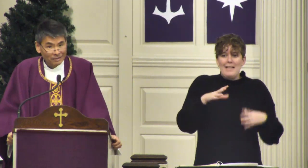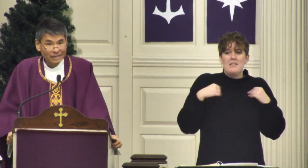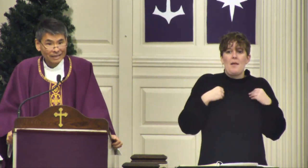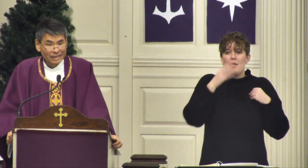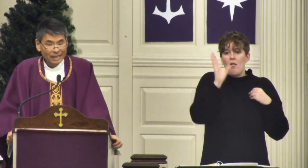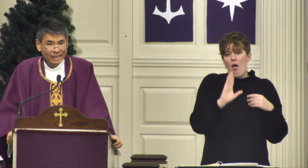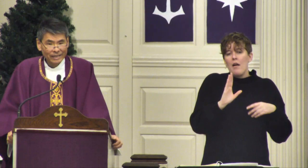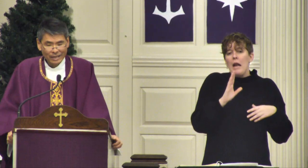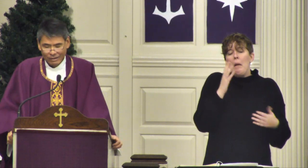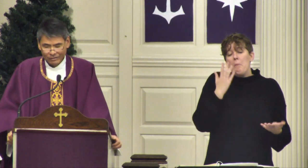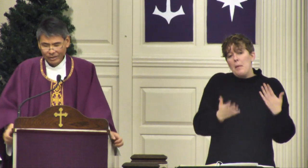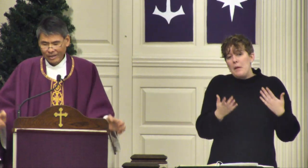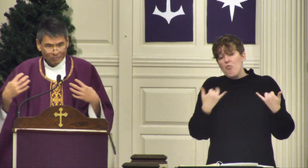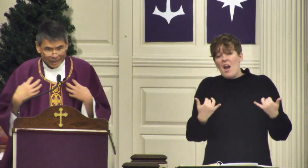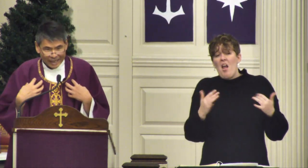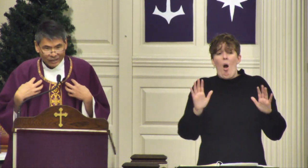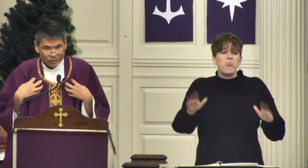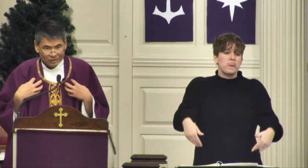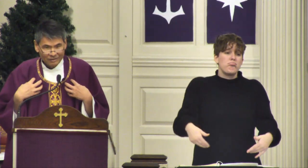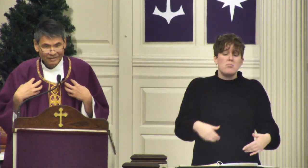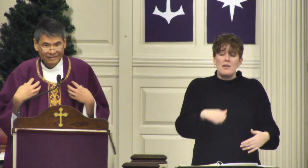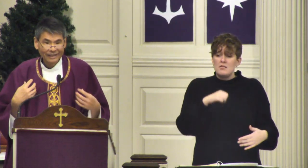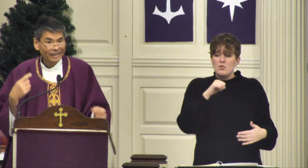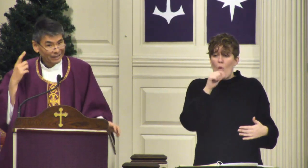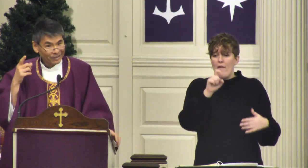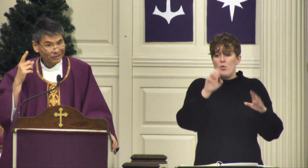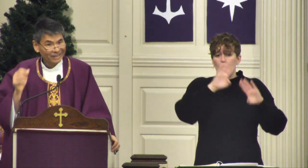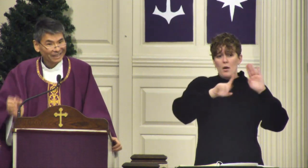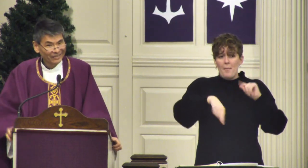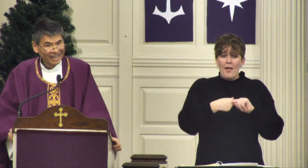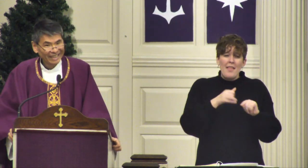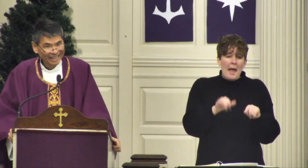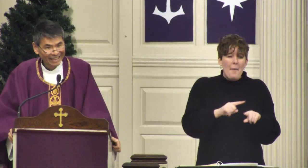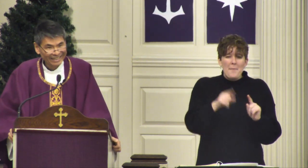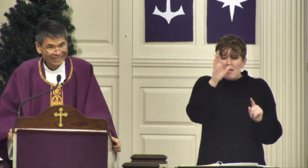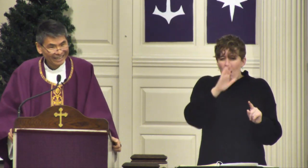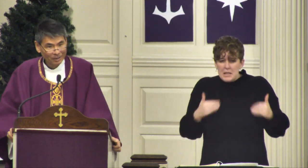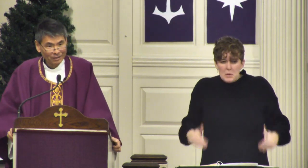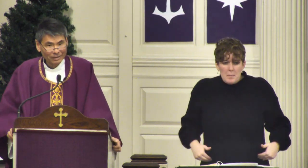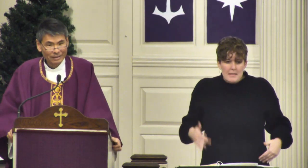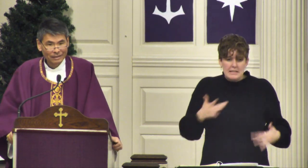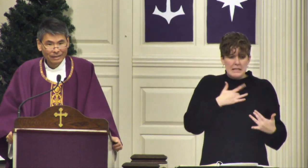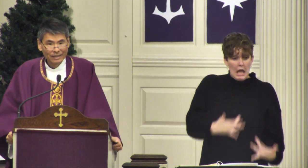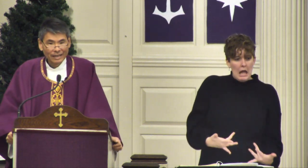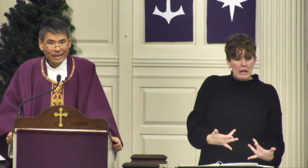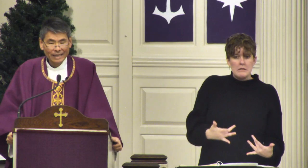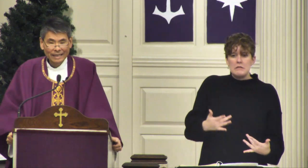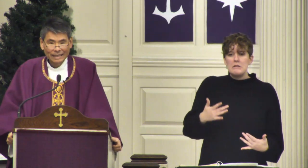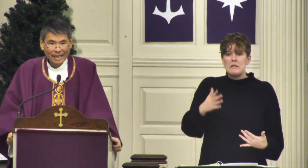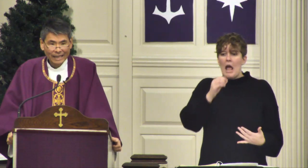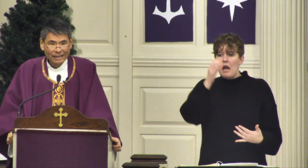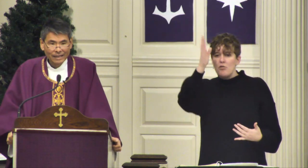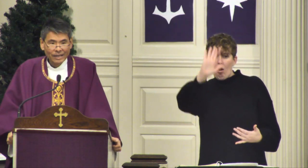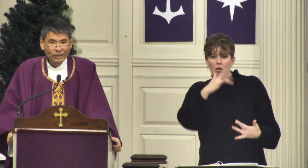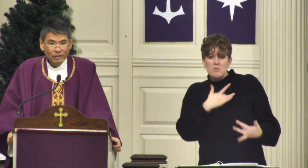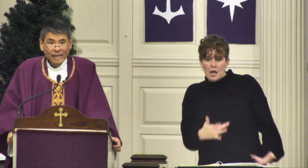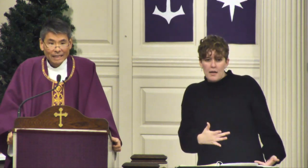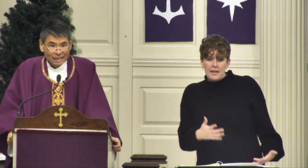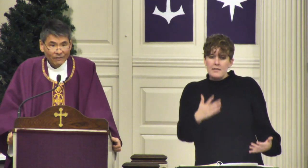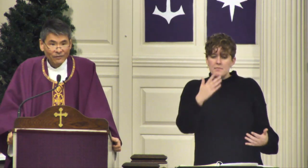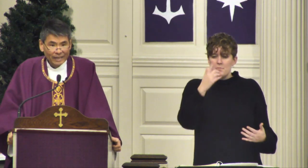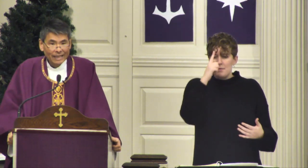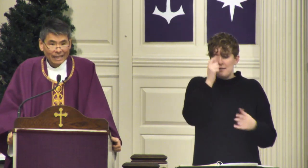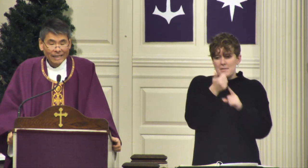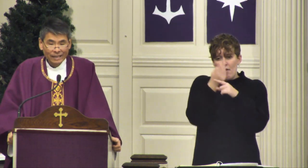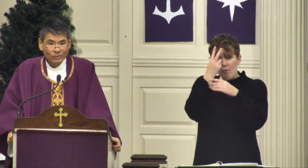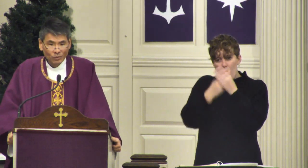knows. He knows human nature. He knows divine nature, because he's both. And he's saying, you think